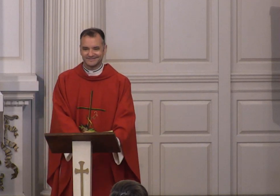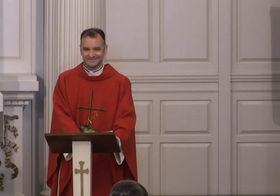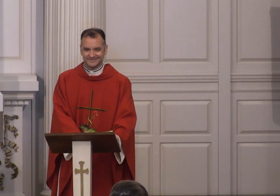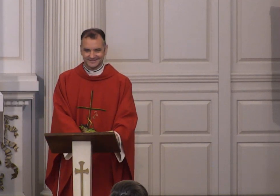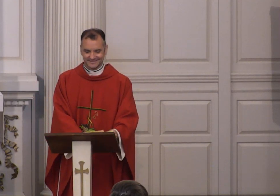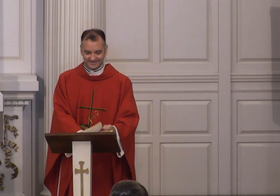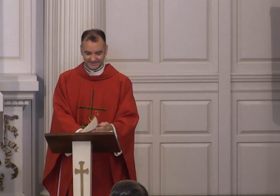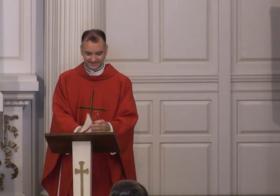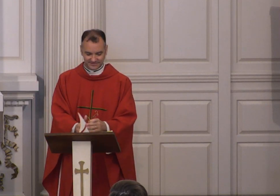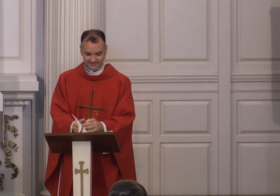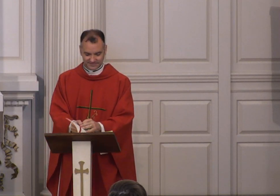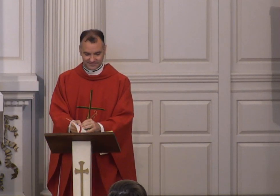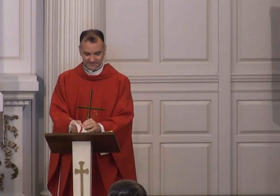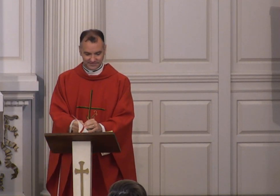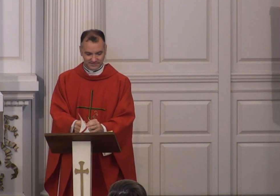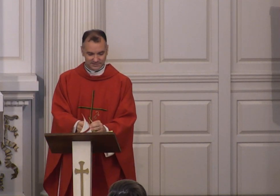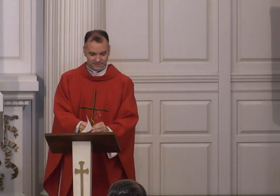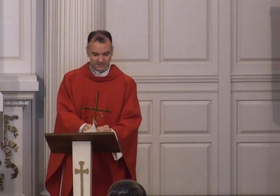Good morning.